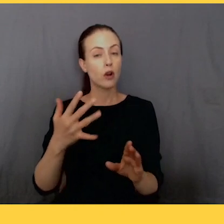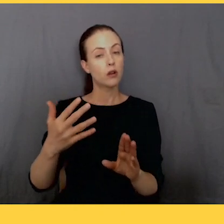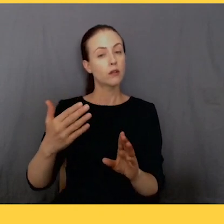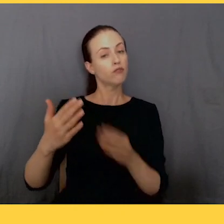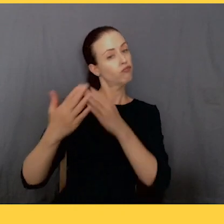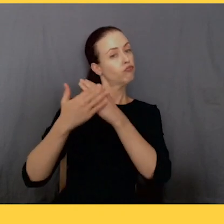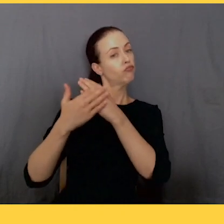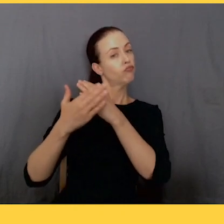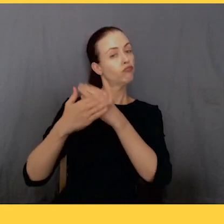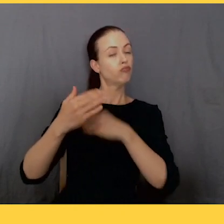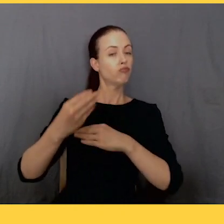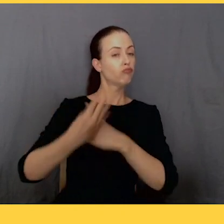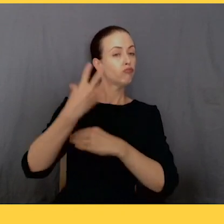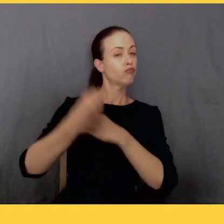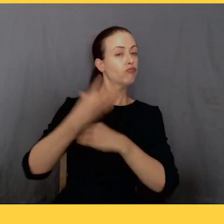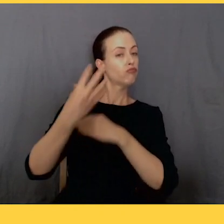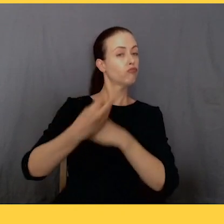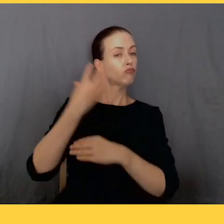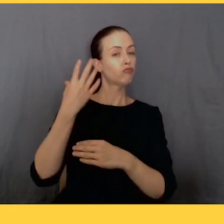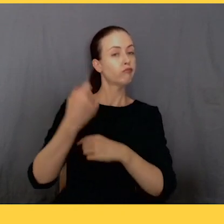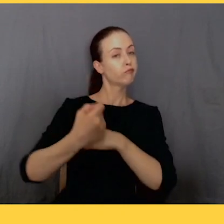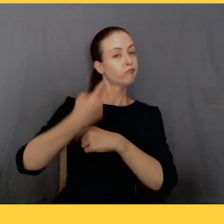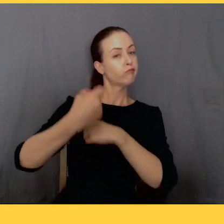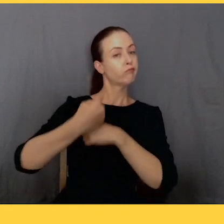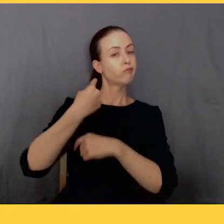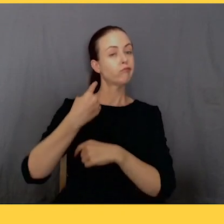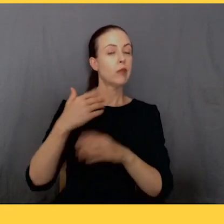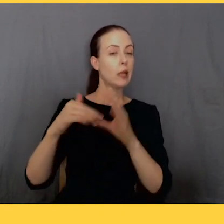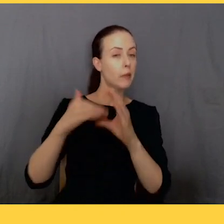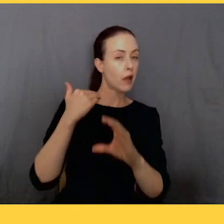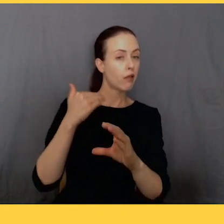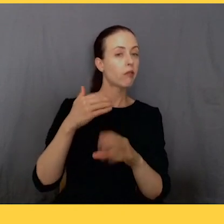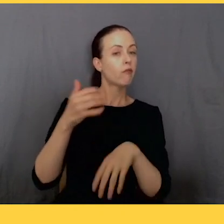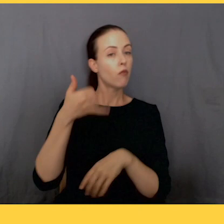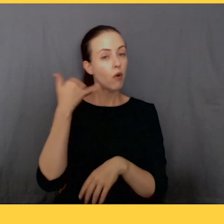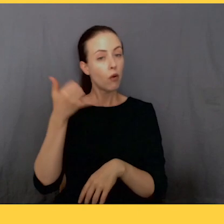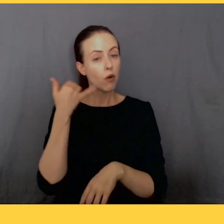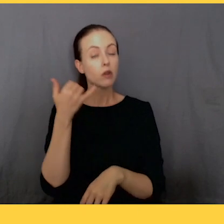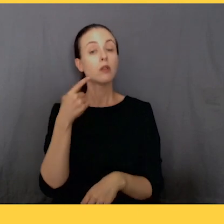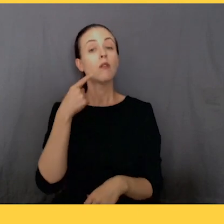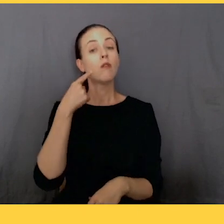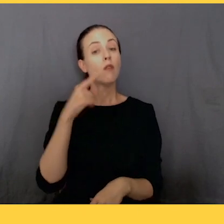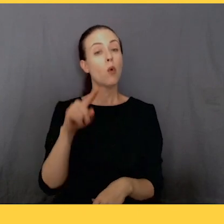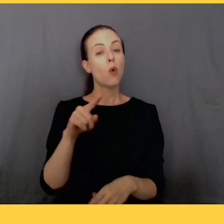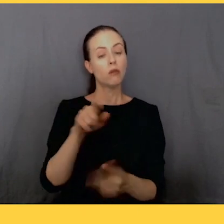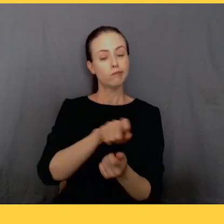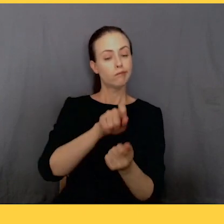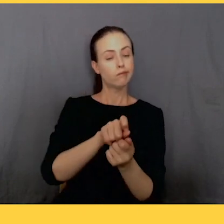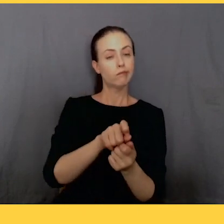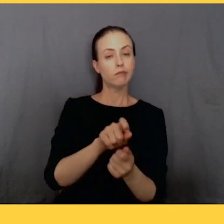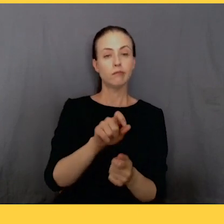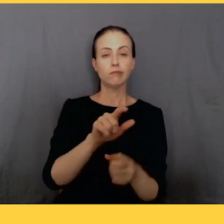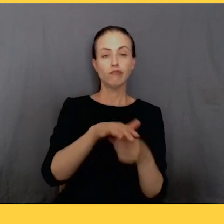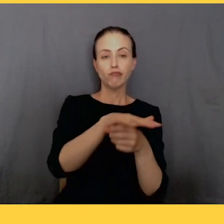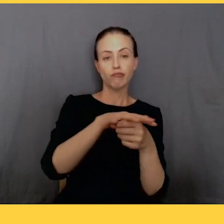for community members that may not be a direct account holder,